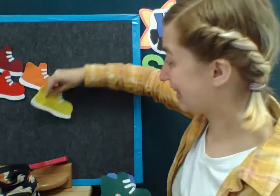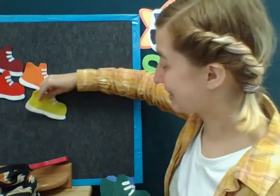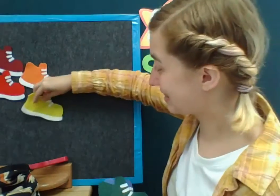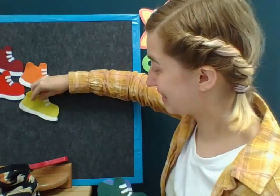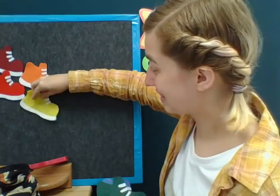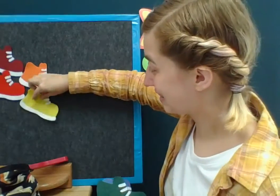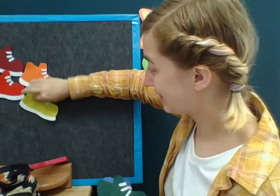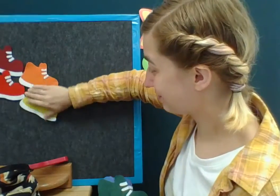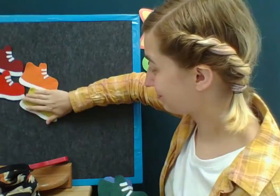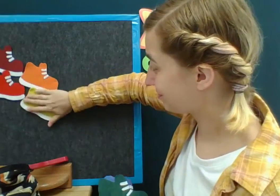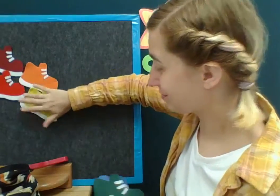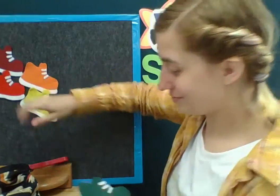six,